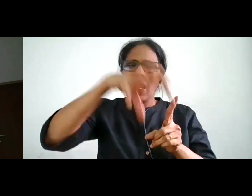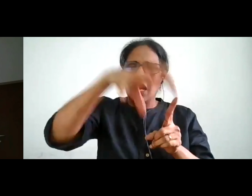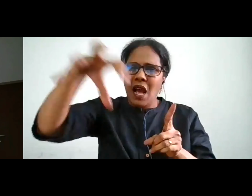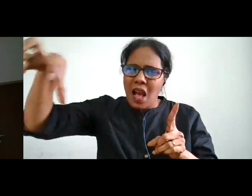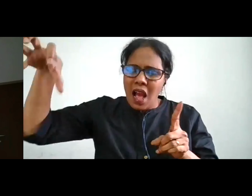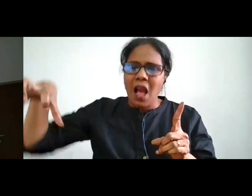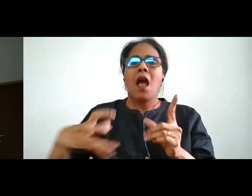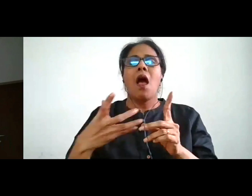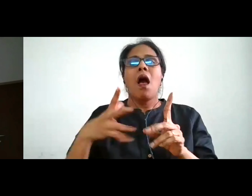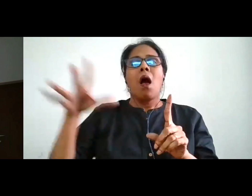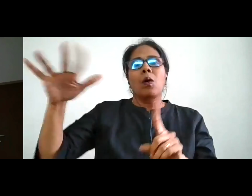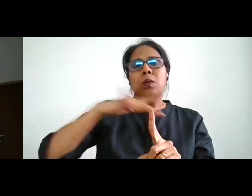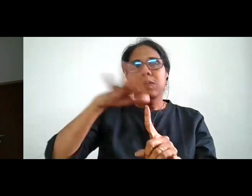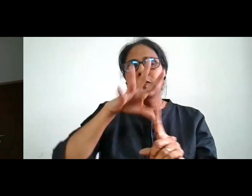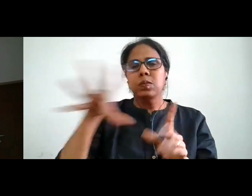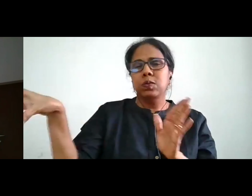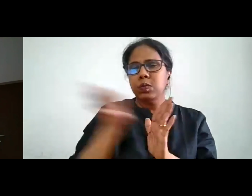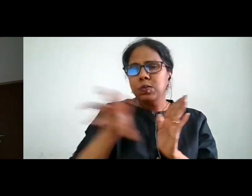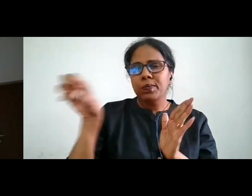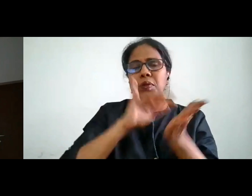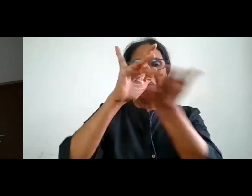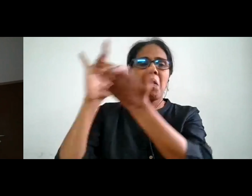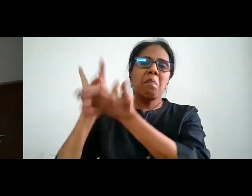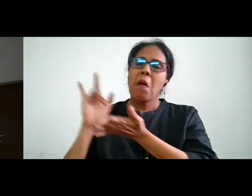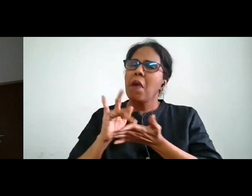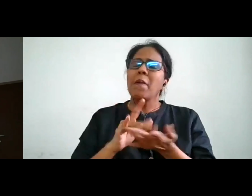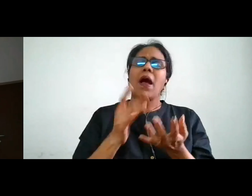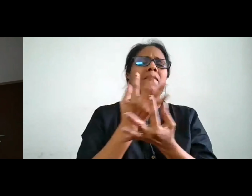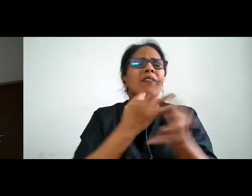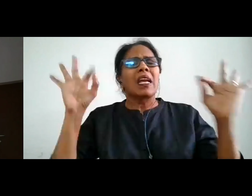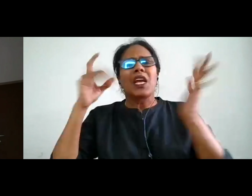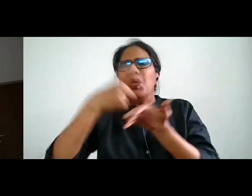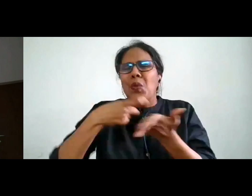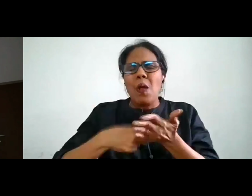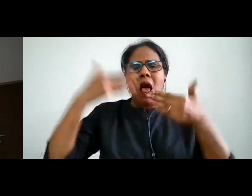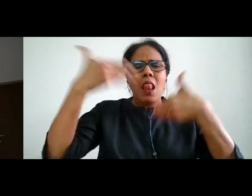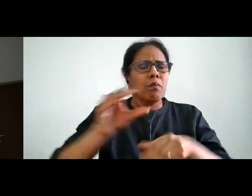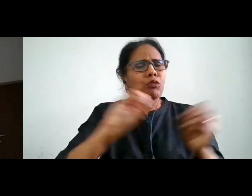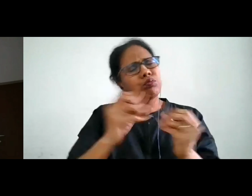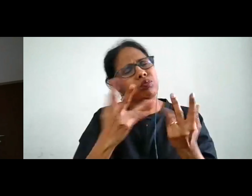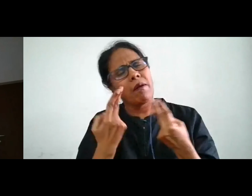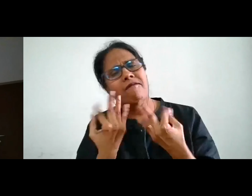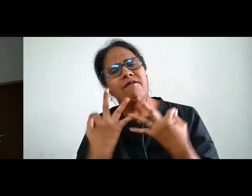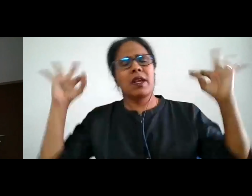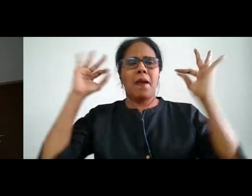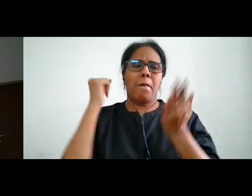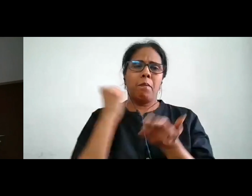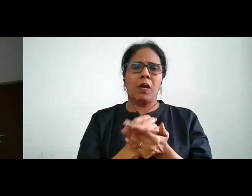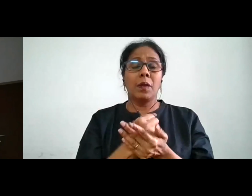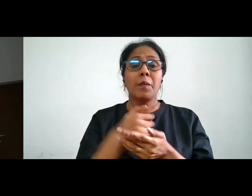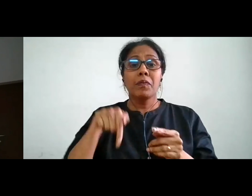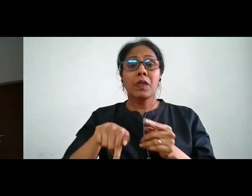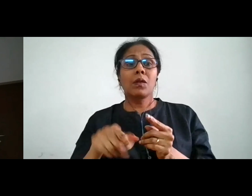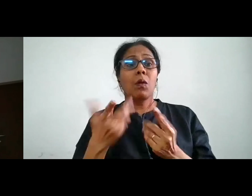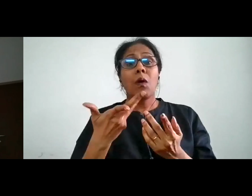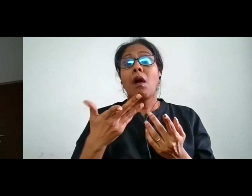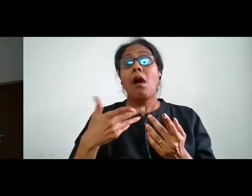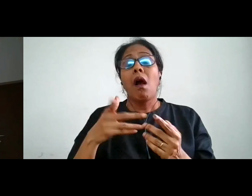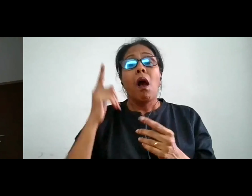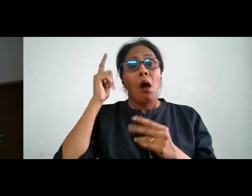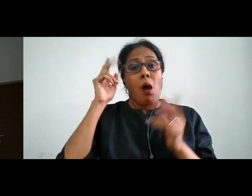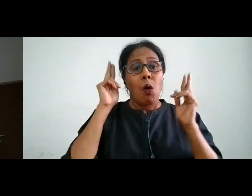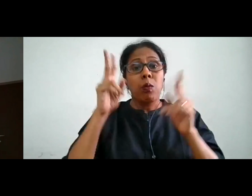manner, will be absolutely essential. Rightly, therefore, NDCP has set a goal of 10 million public Wi-Fi hotspots